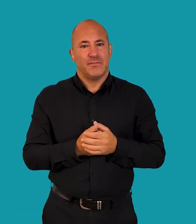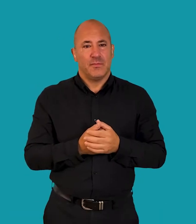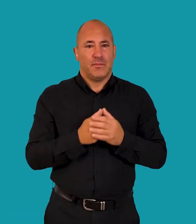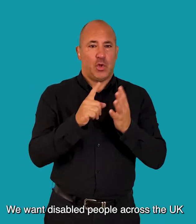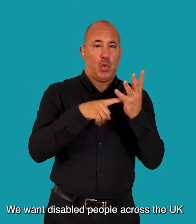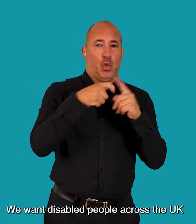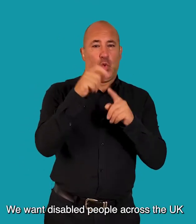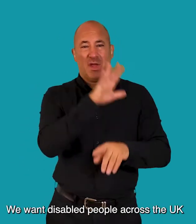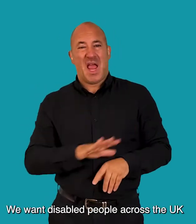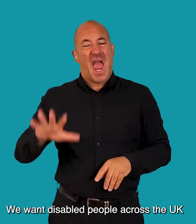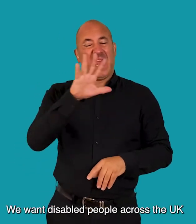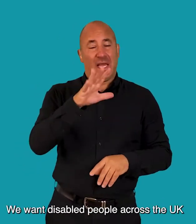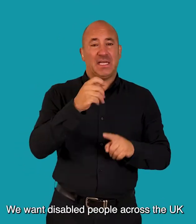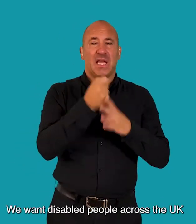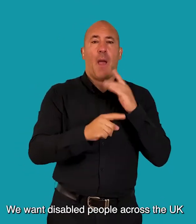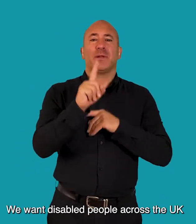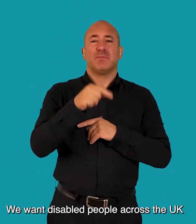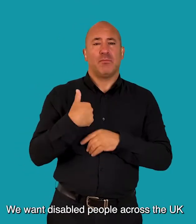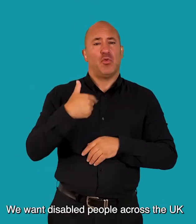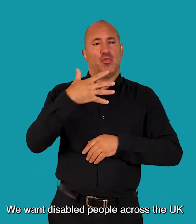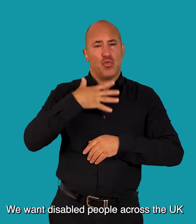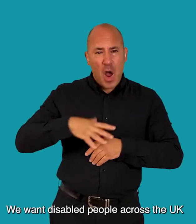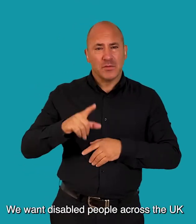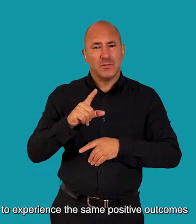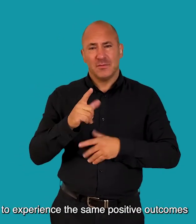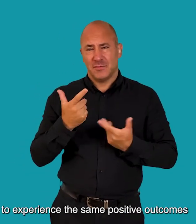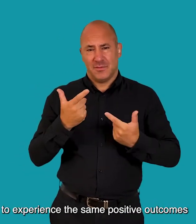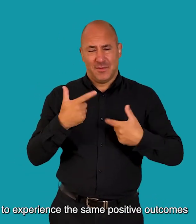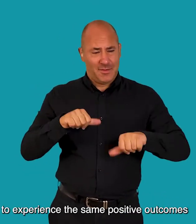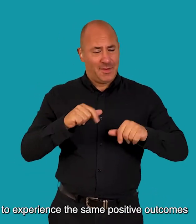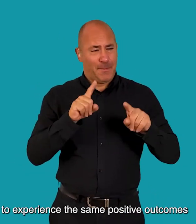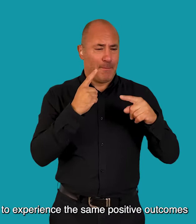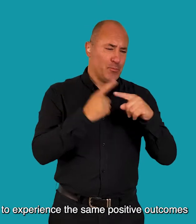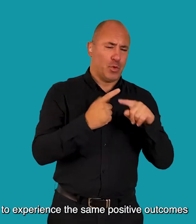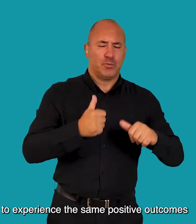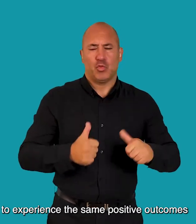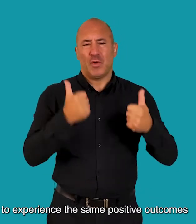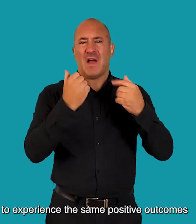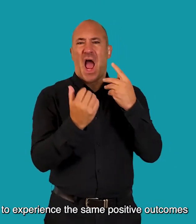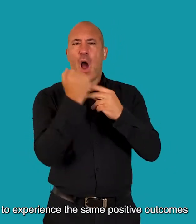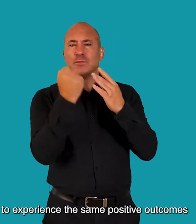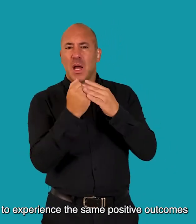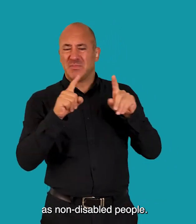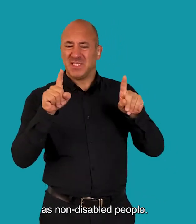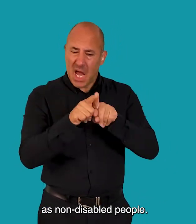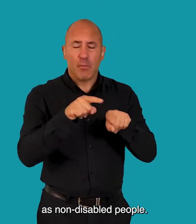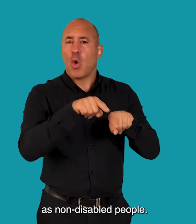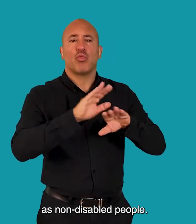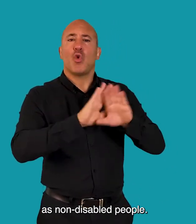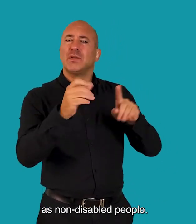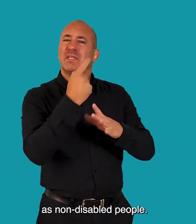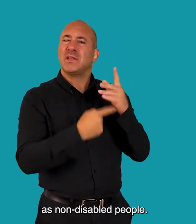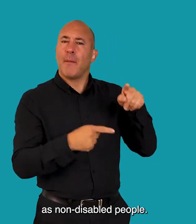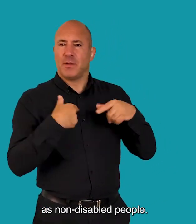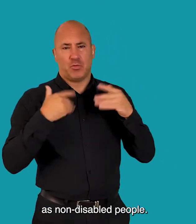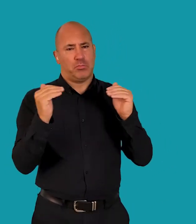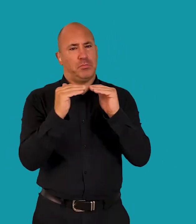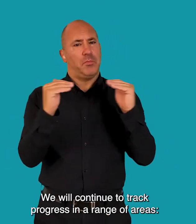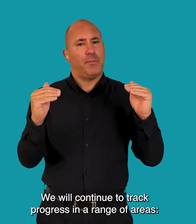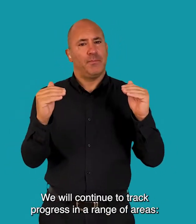We want disabled people across the UK to experience the same positive outcomes as non-disabled people. We will